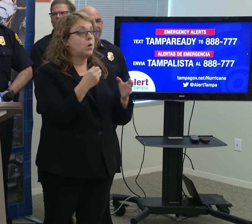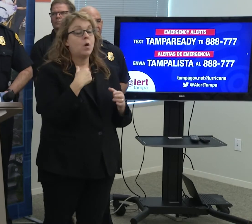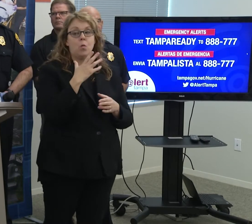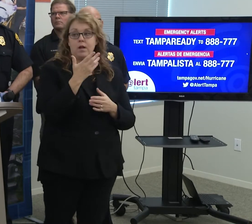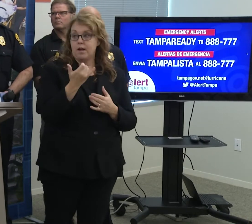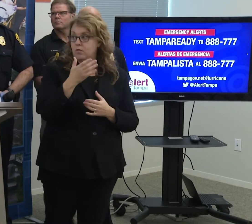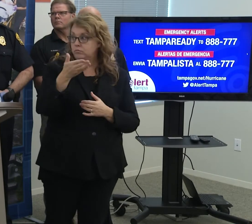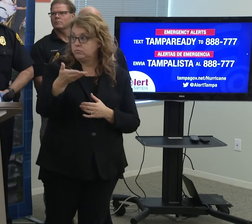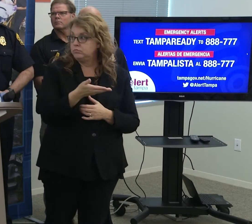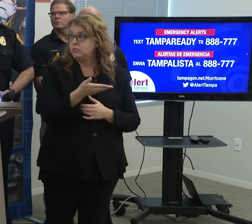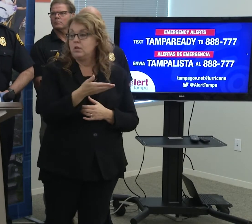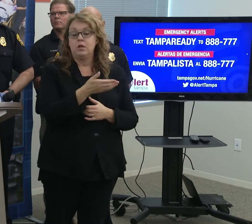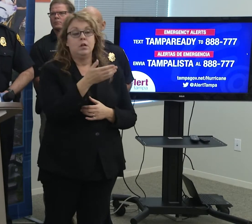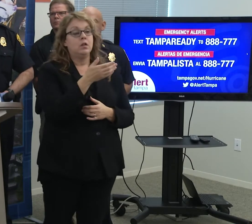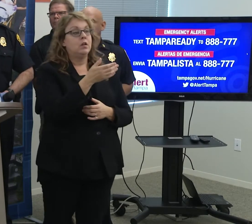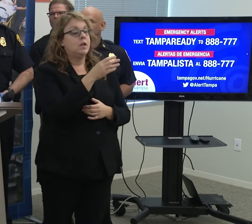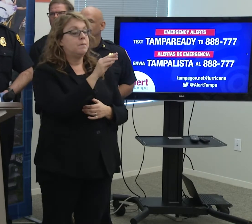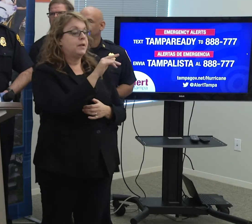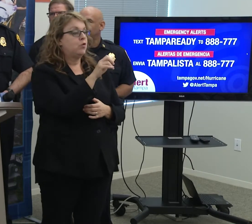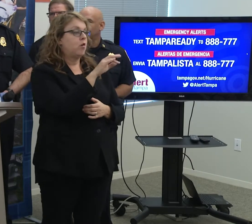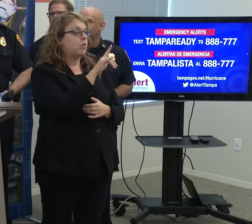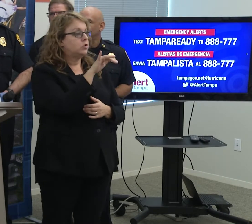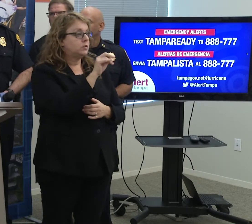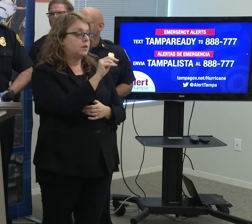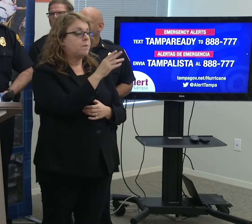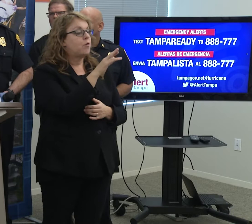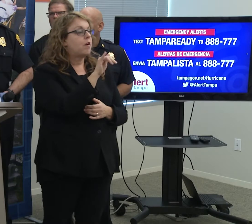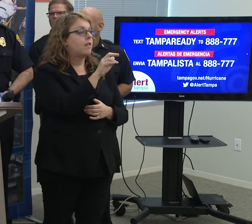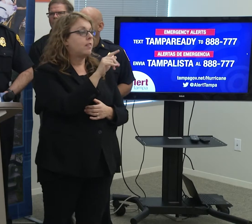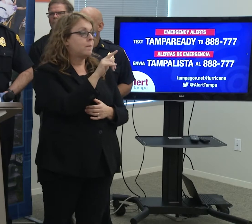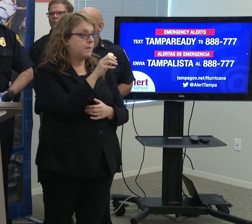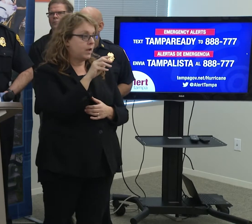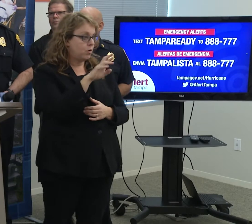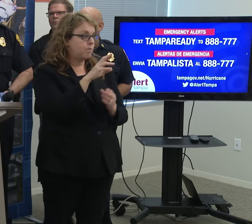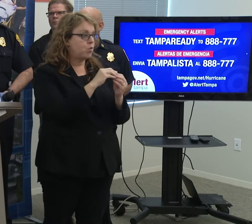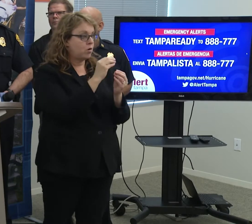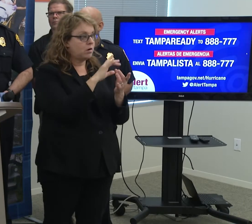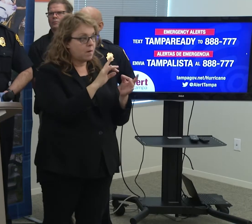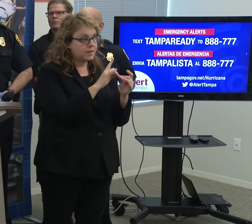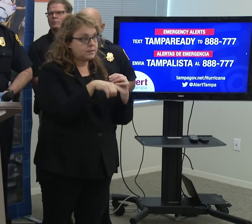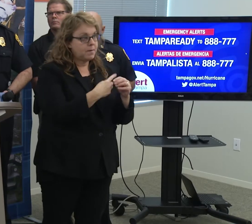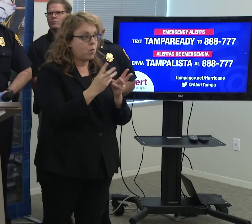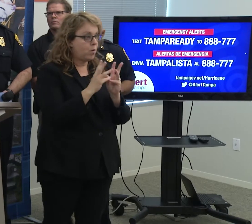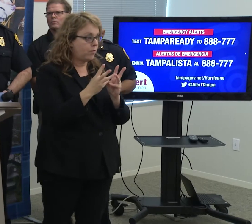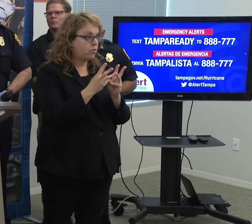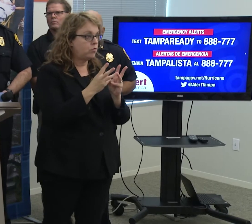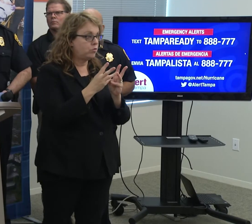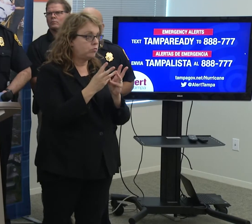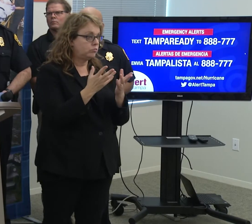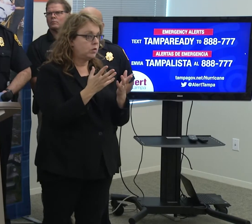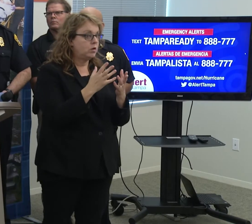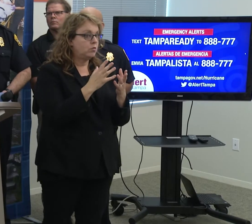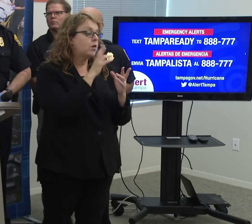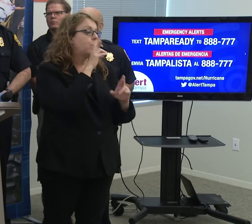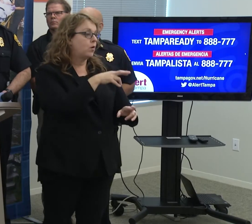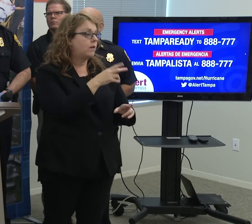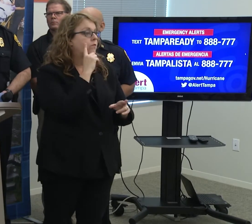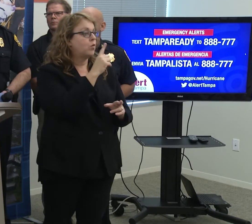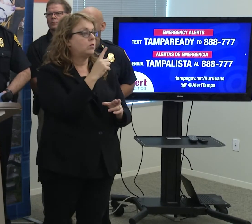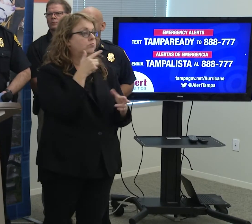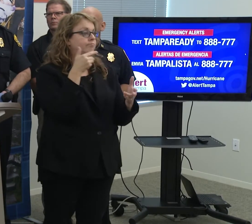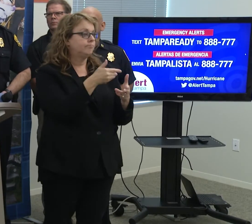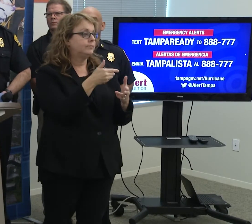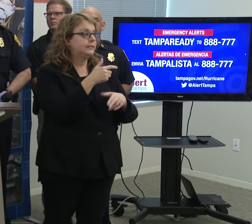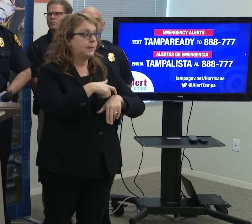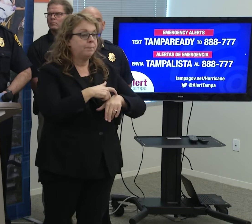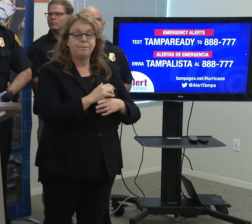would like to bring to the podium our meteorologist-in-charge, Brian LaMarre, for some additional comments and weather report for the upcoming